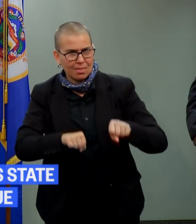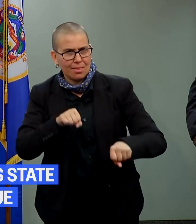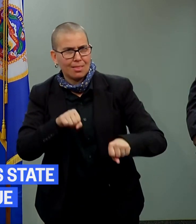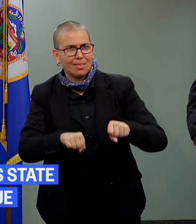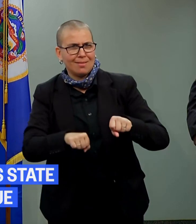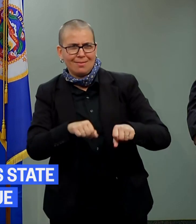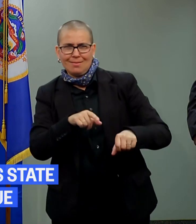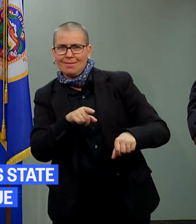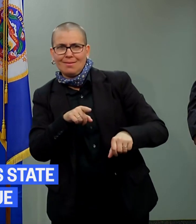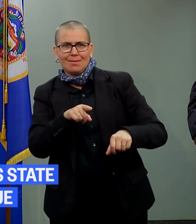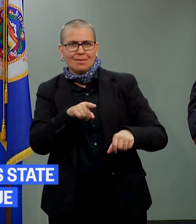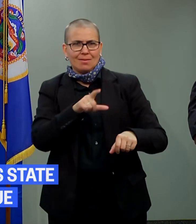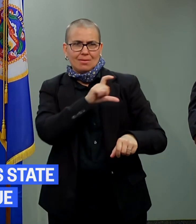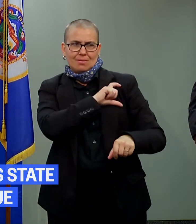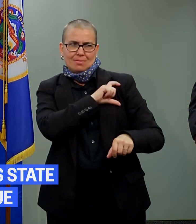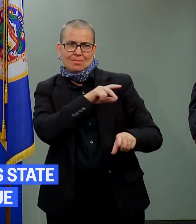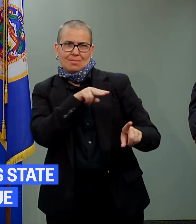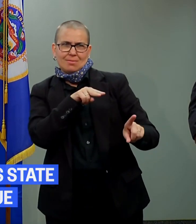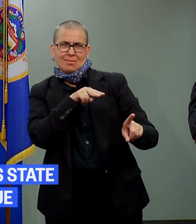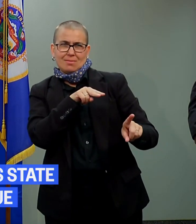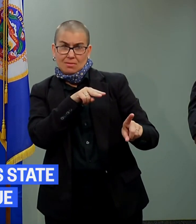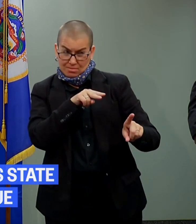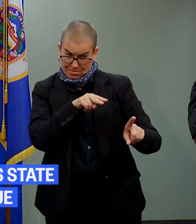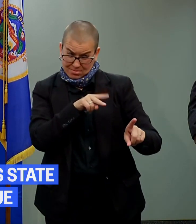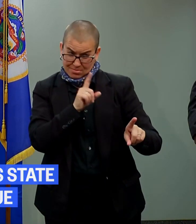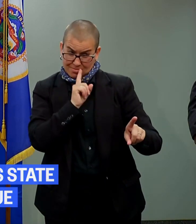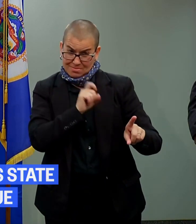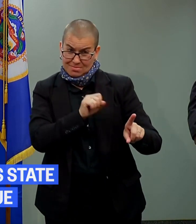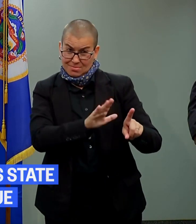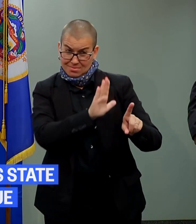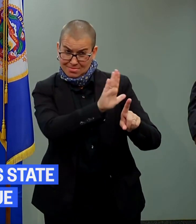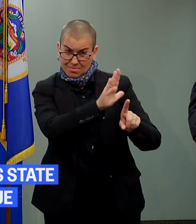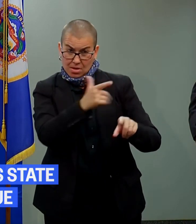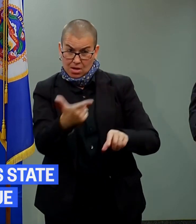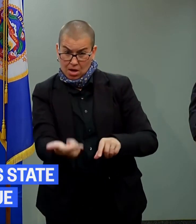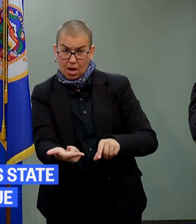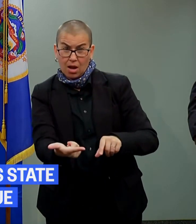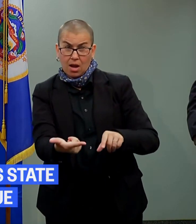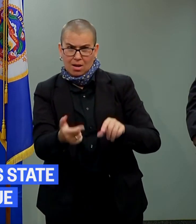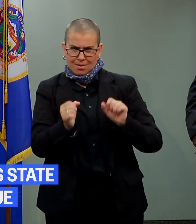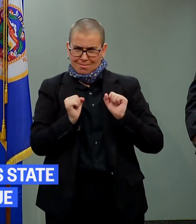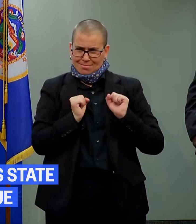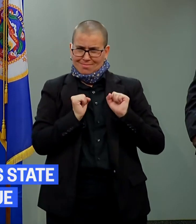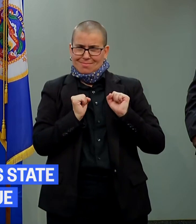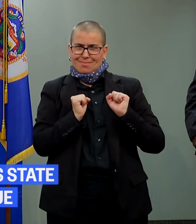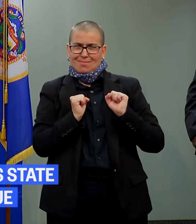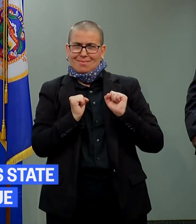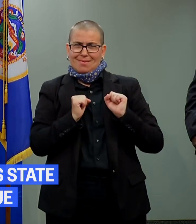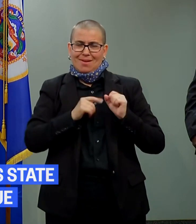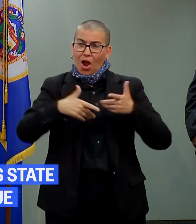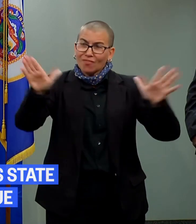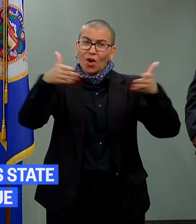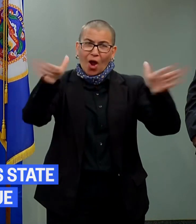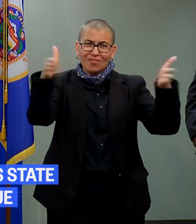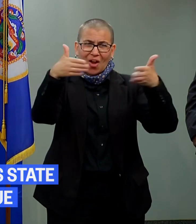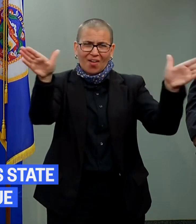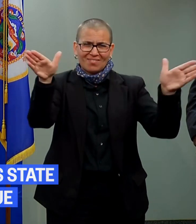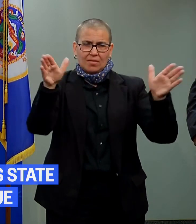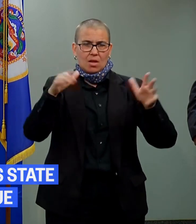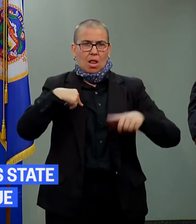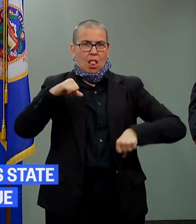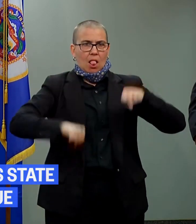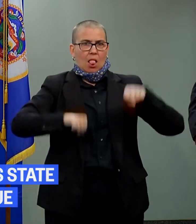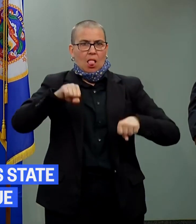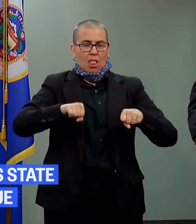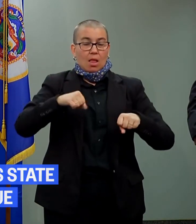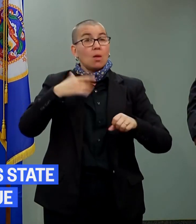law enforcement folks were on that street and giving those orders because I used my authority and ordered them to be there. And I think